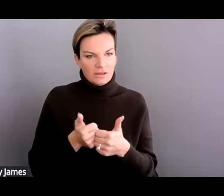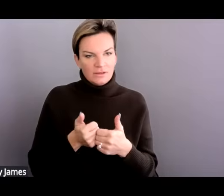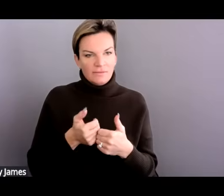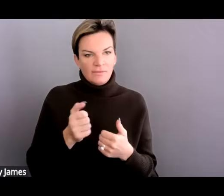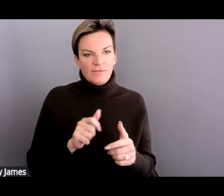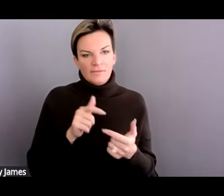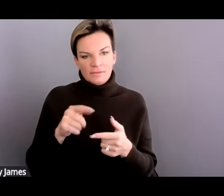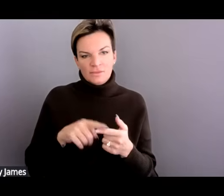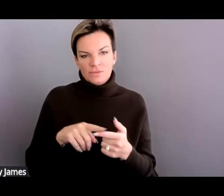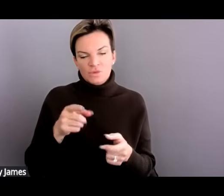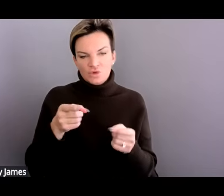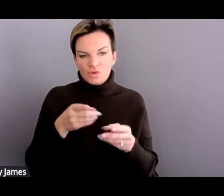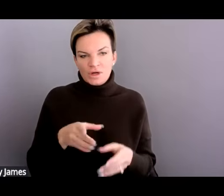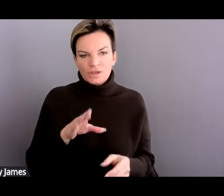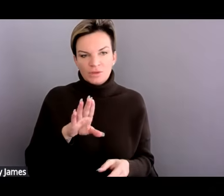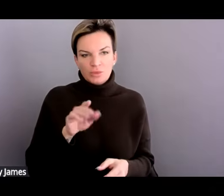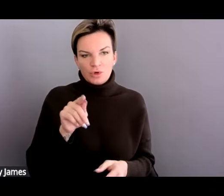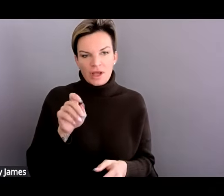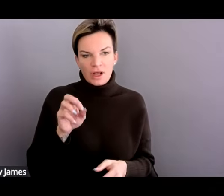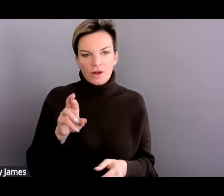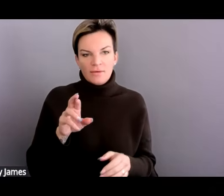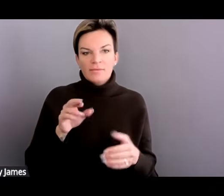Director Brader to introduce that.